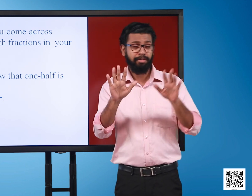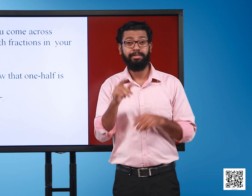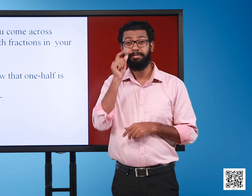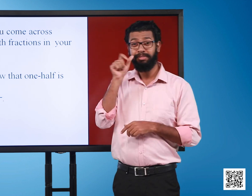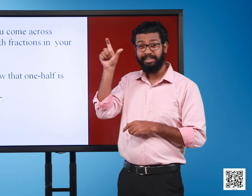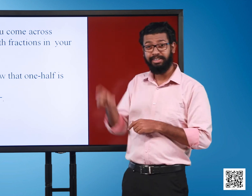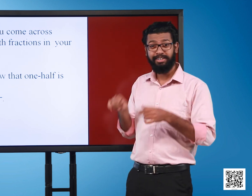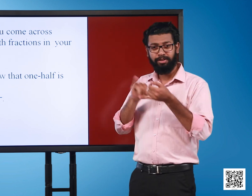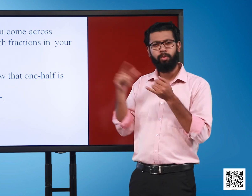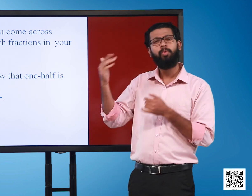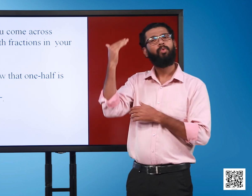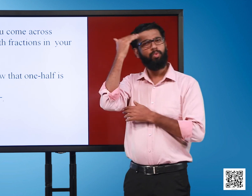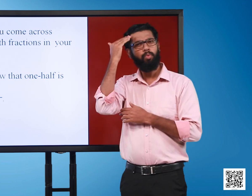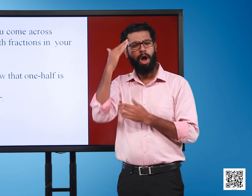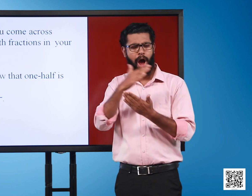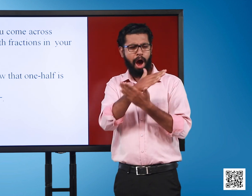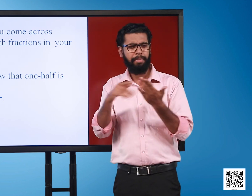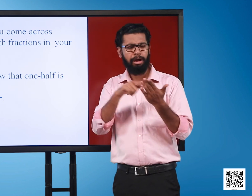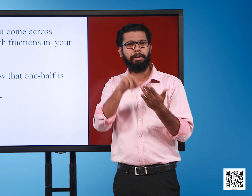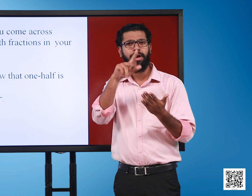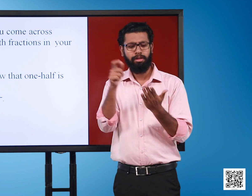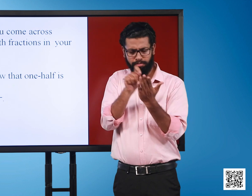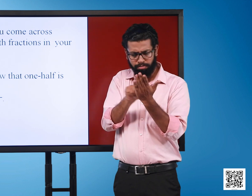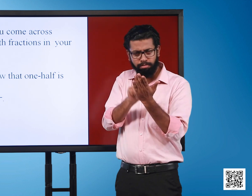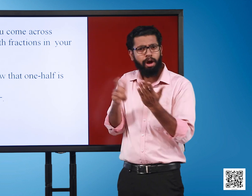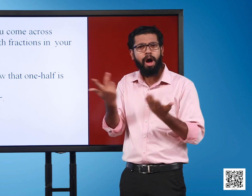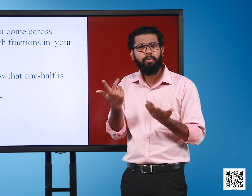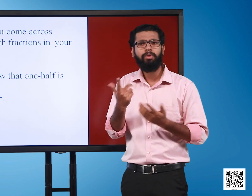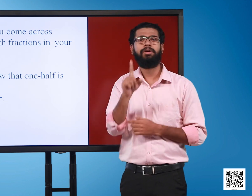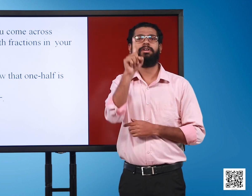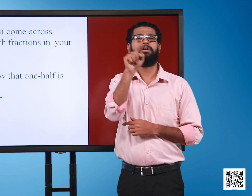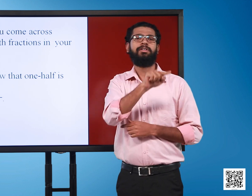Subhash knew that 1 half is written as 1 upon 2.